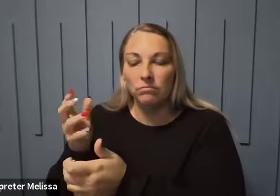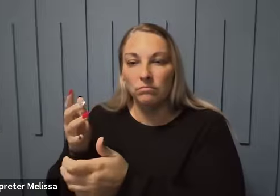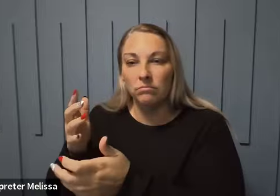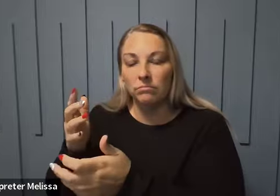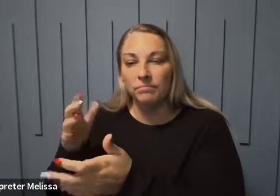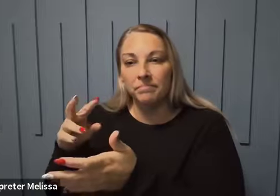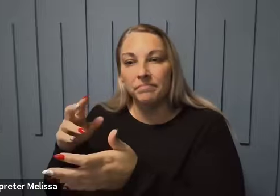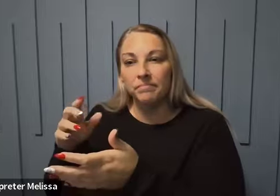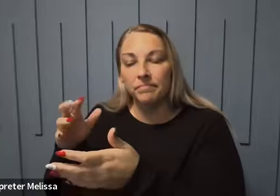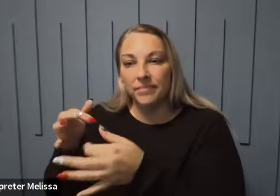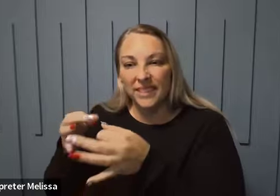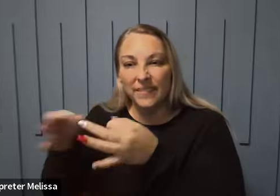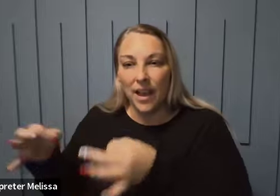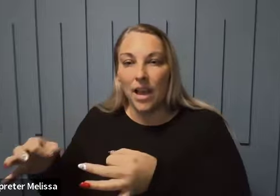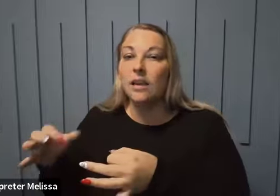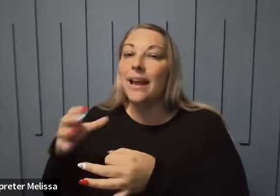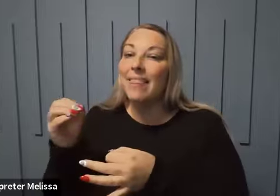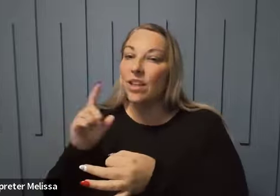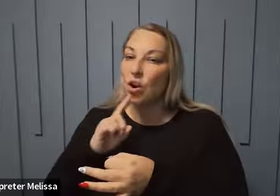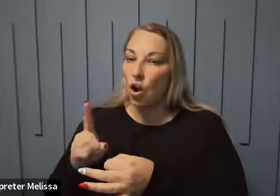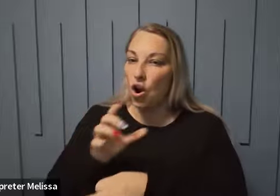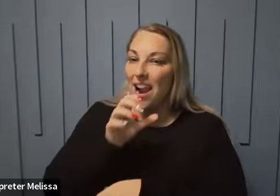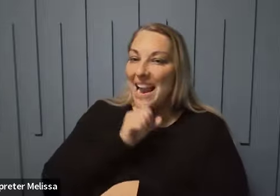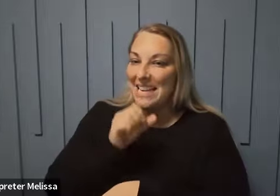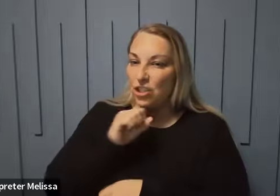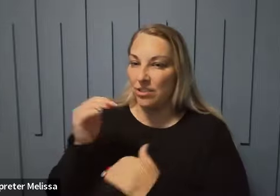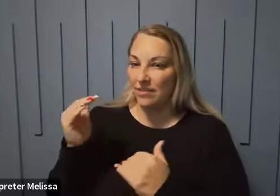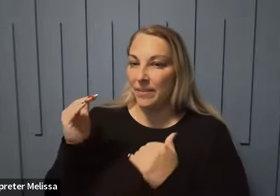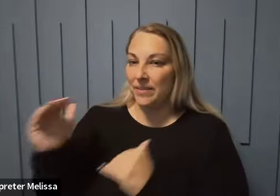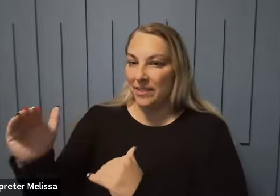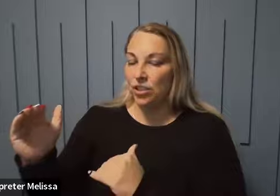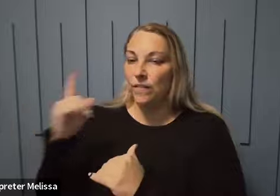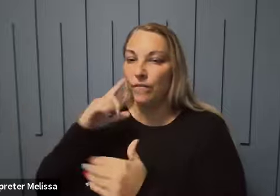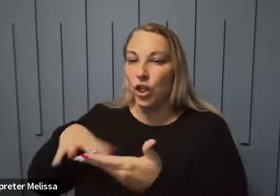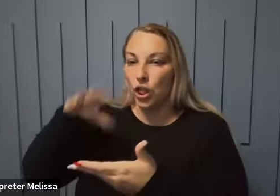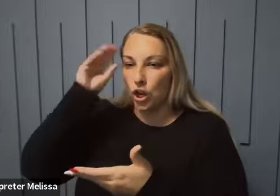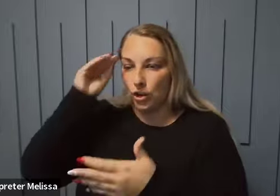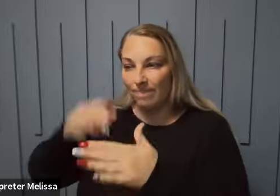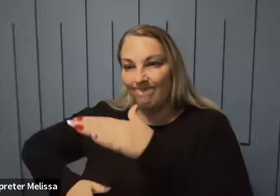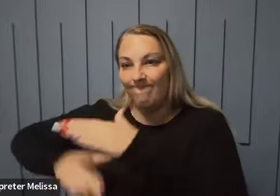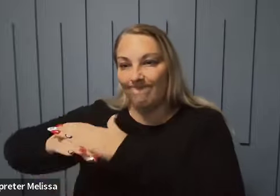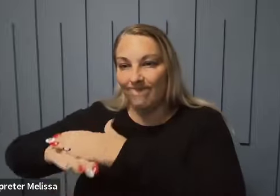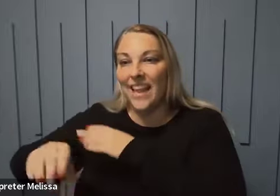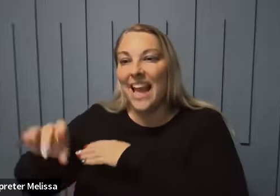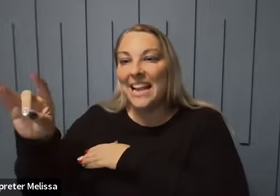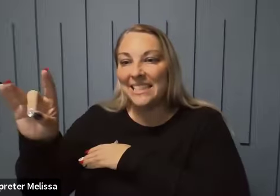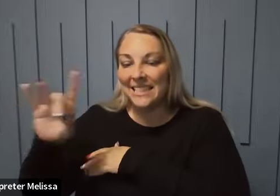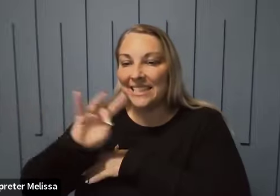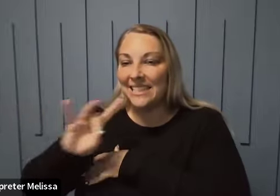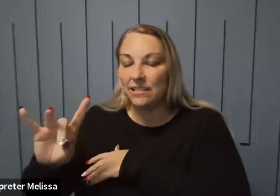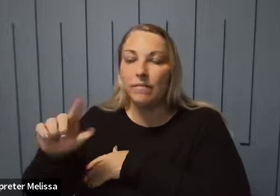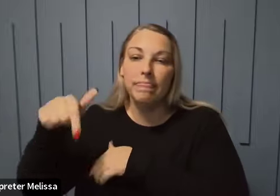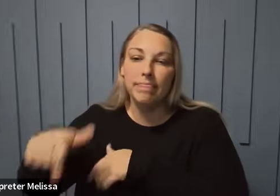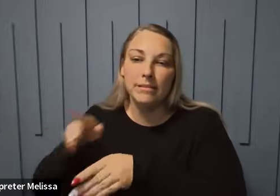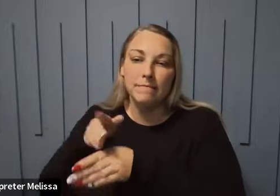limited window for language learning, and that is through age 8. And we, again, all of us in this field should be well aware of that. But we